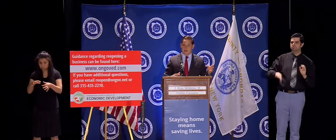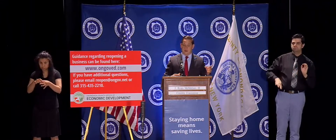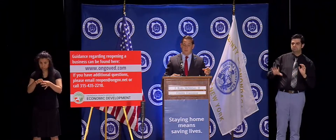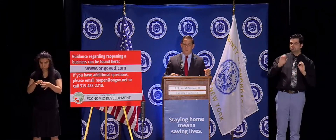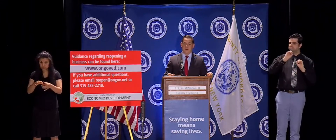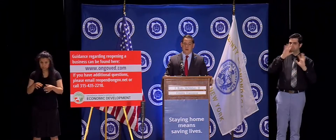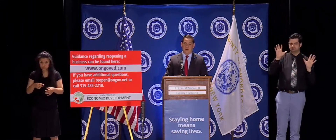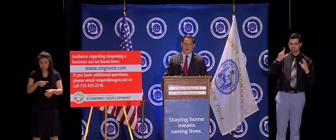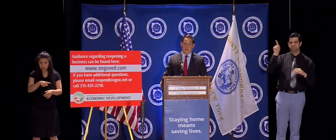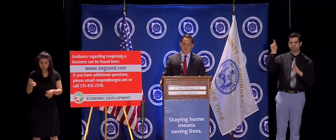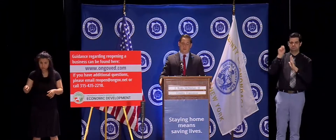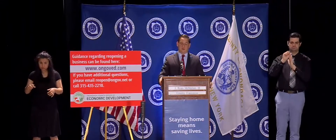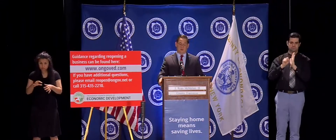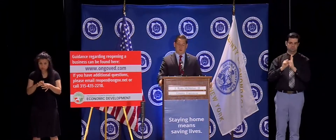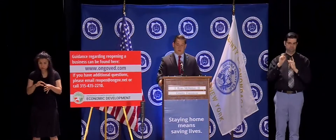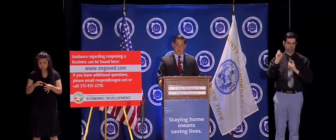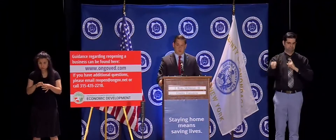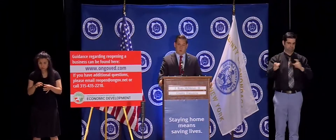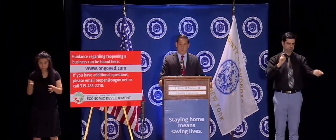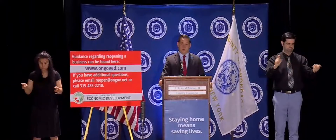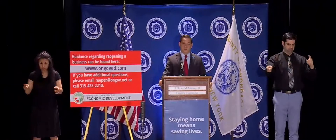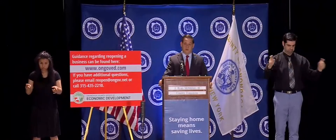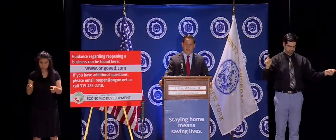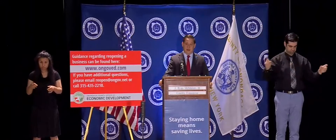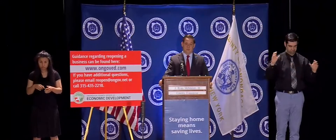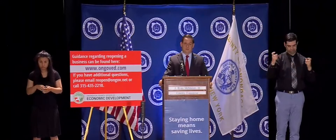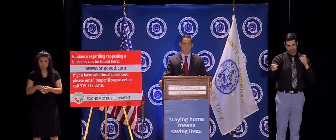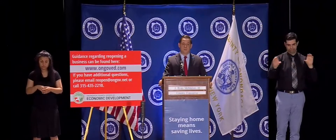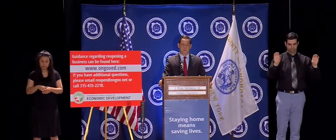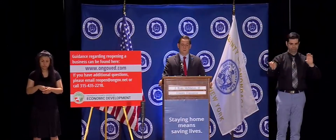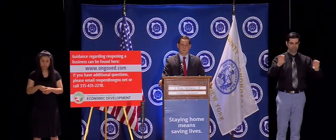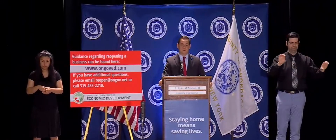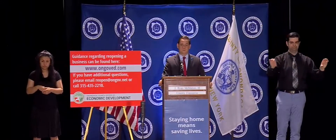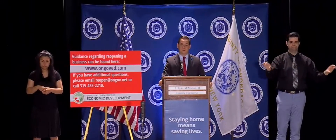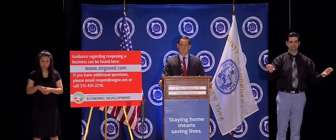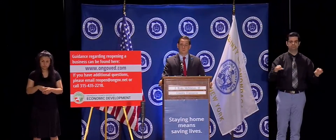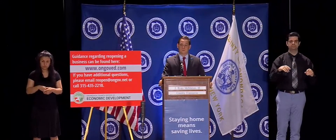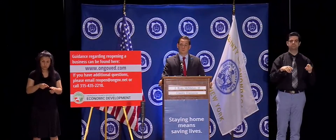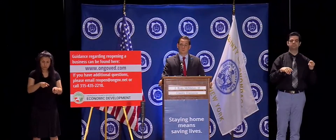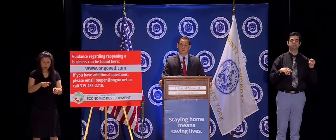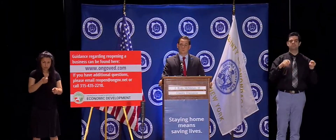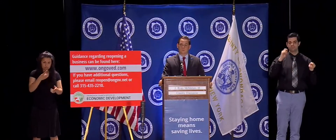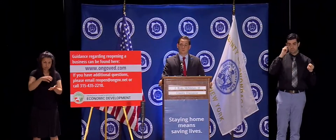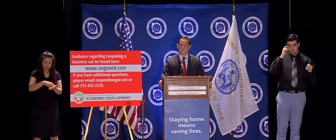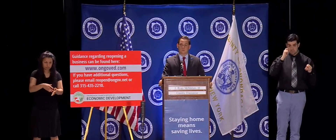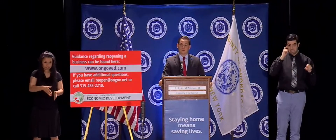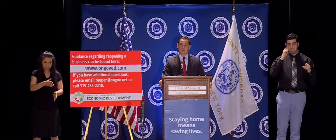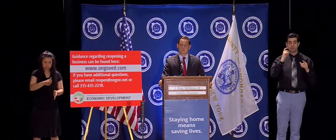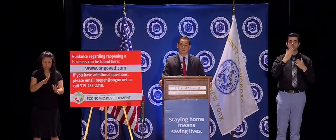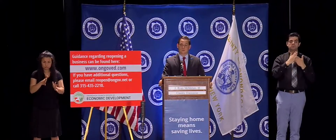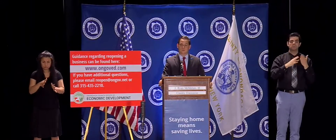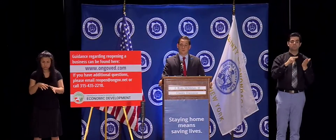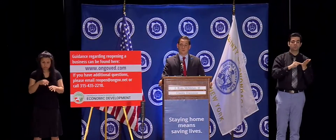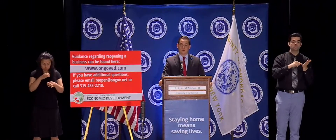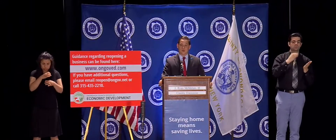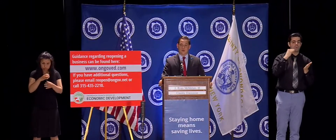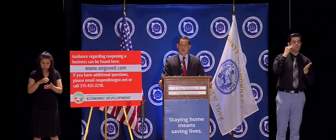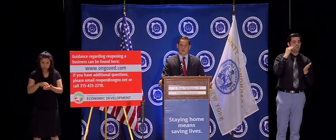and backed up. Different nursing homes are working with different labs. And there's like you say